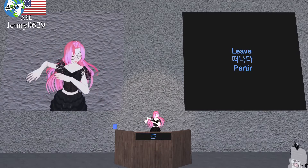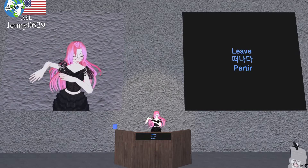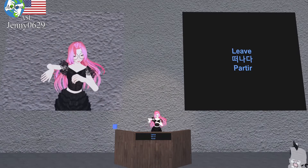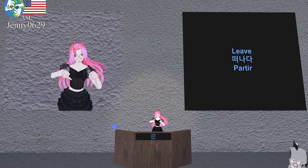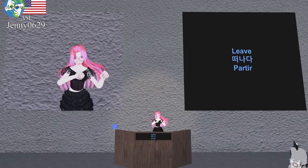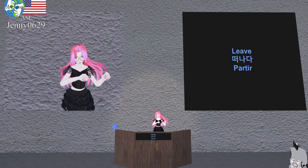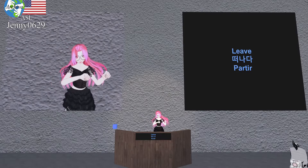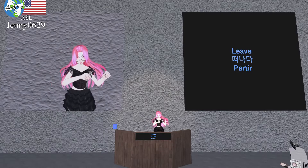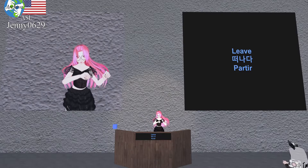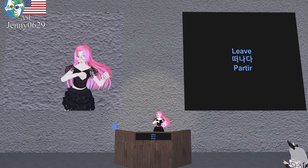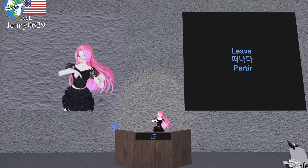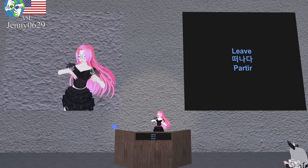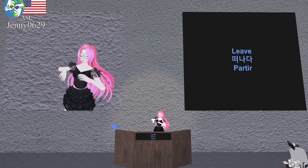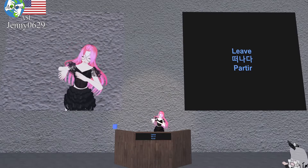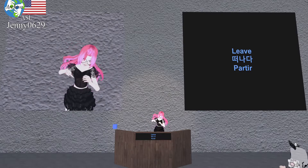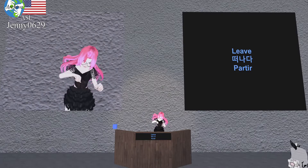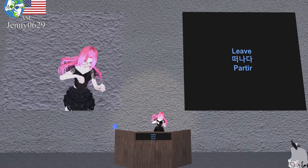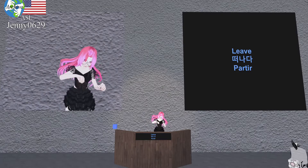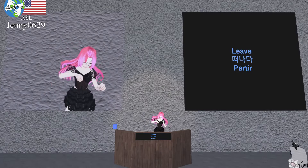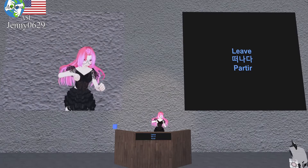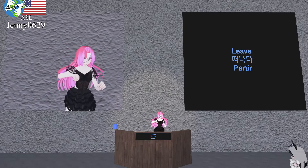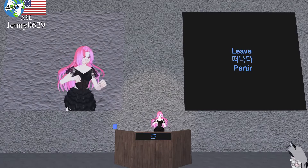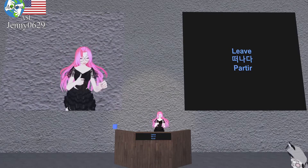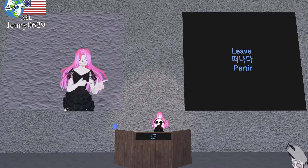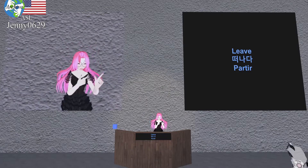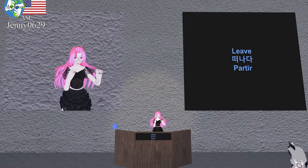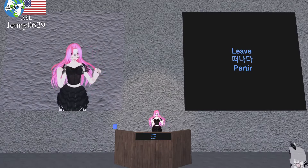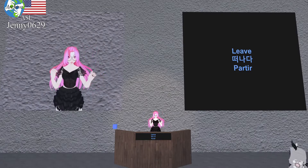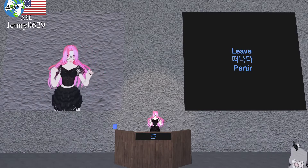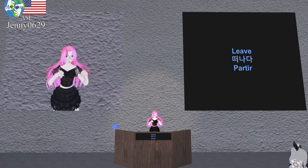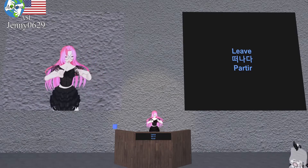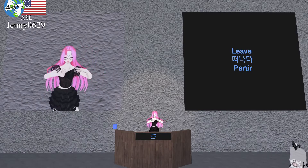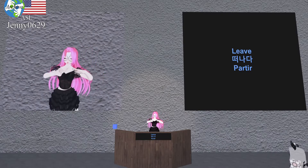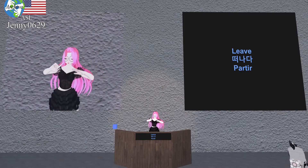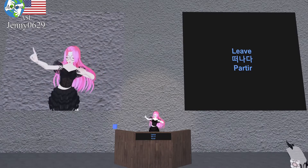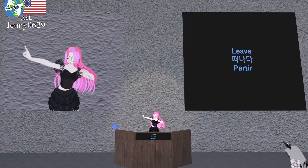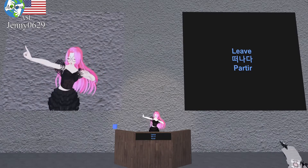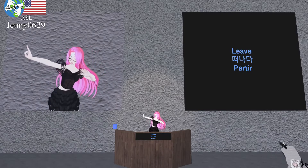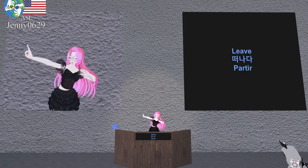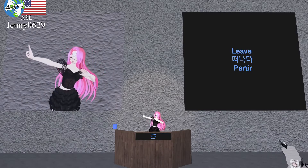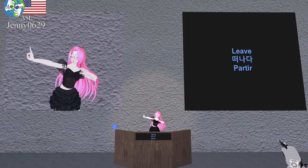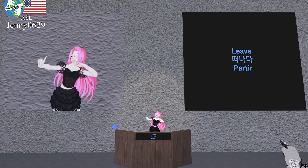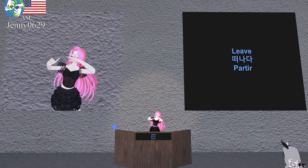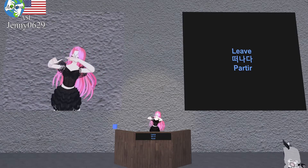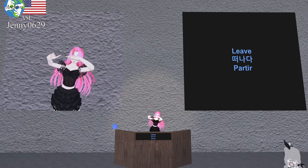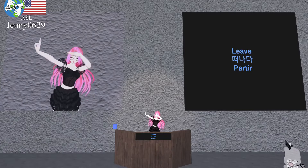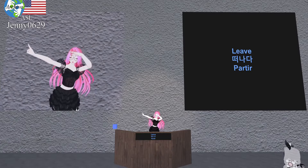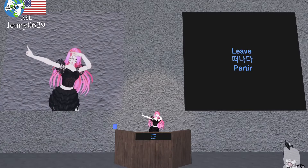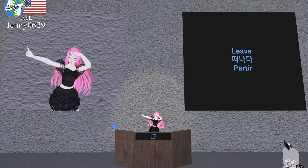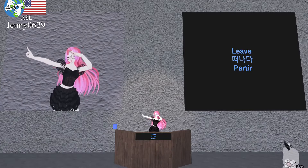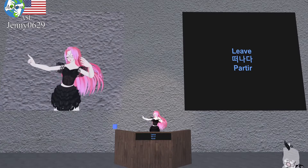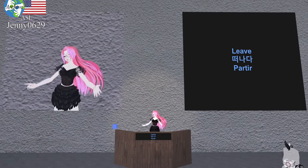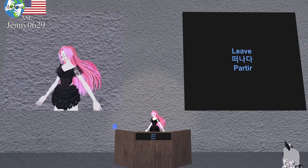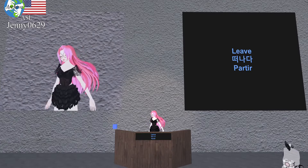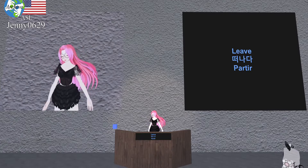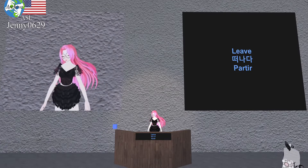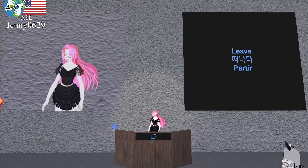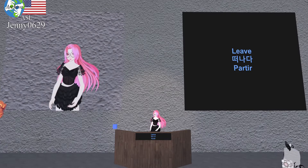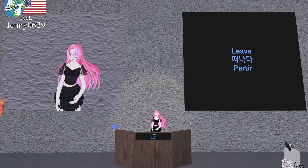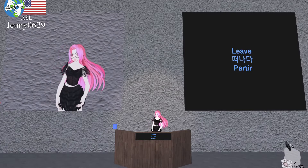fast. So if you're just talking about general leaving, they left, or if they really quickly left, like that.